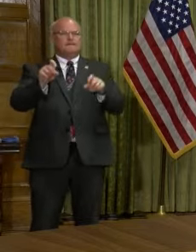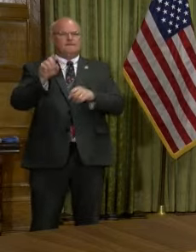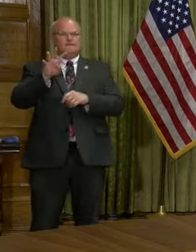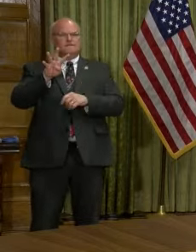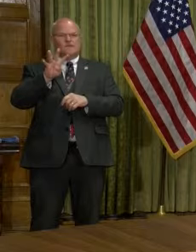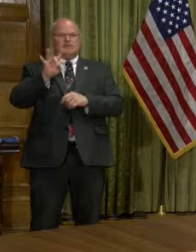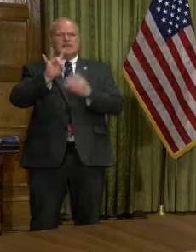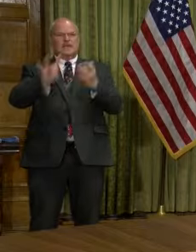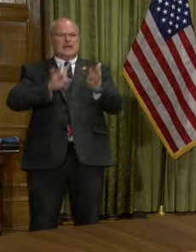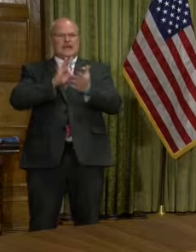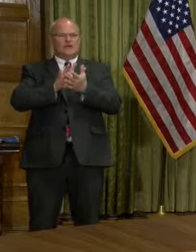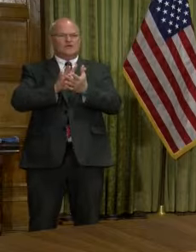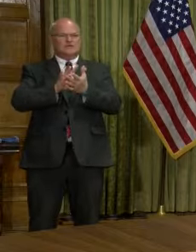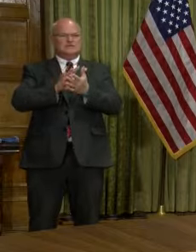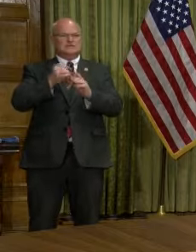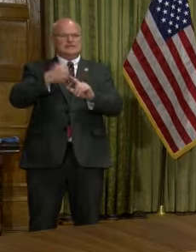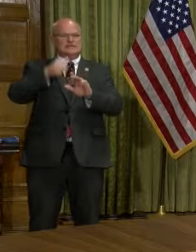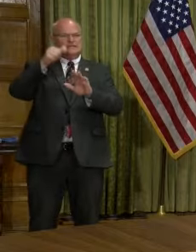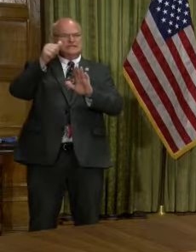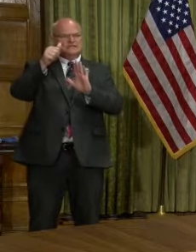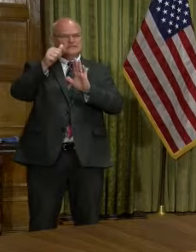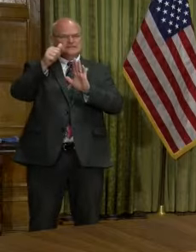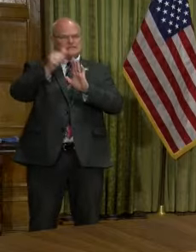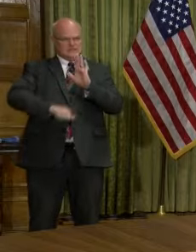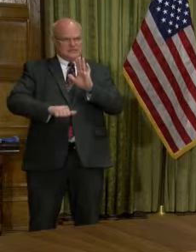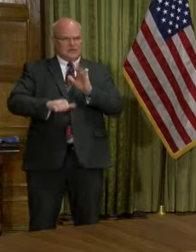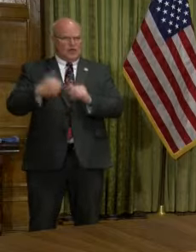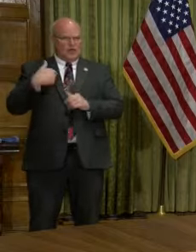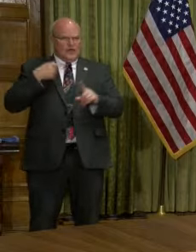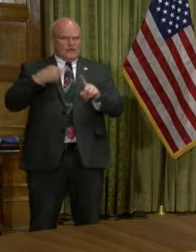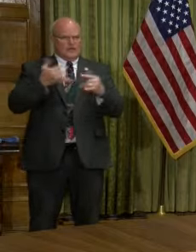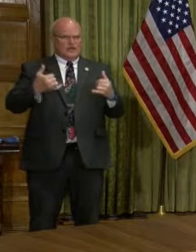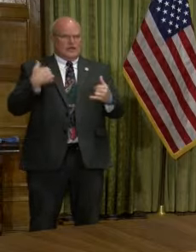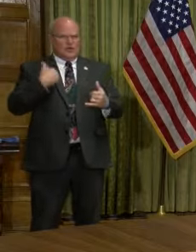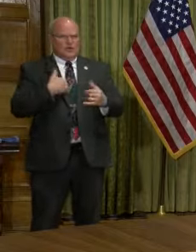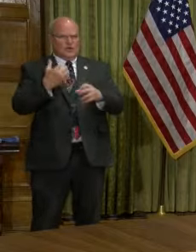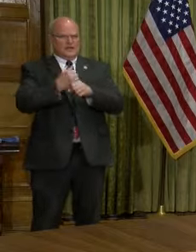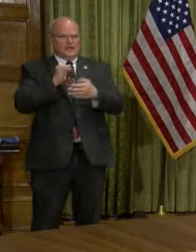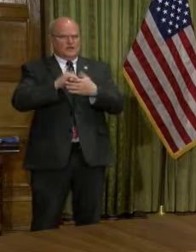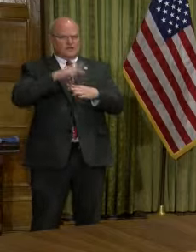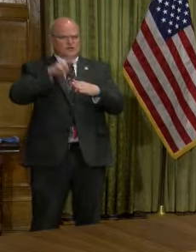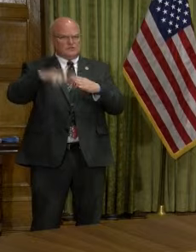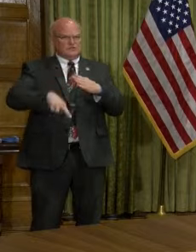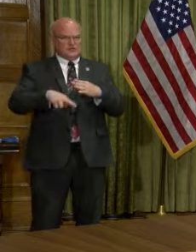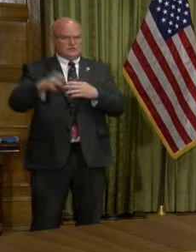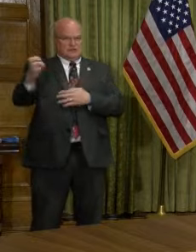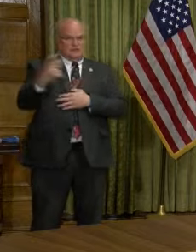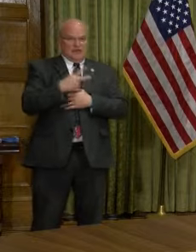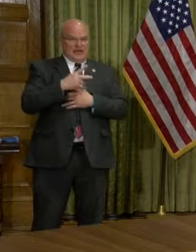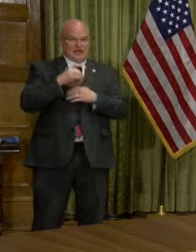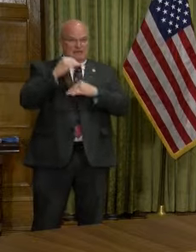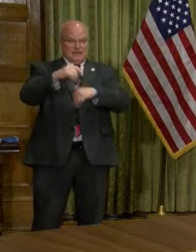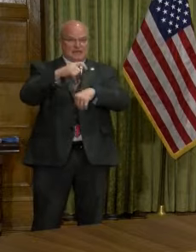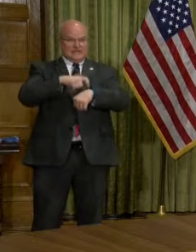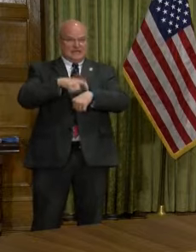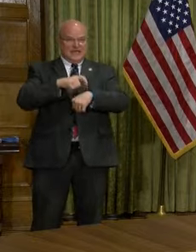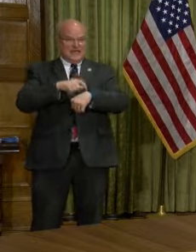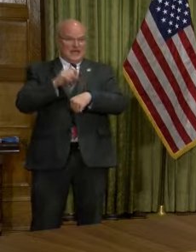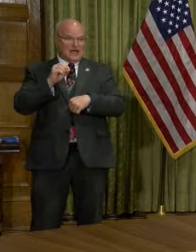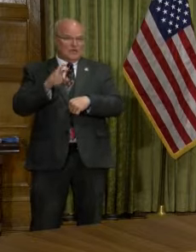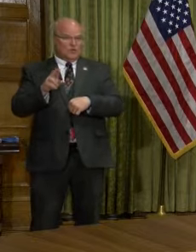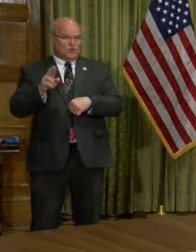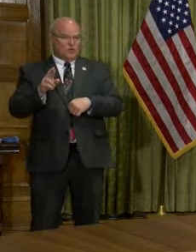hours ahead of, procedures, are we to that point now where we're getting those results in that amount of time,